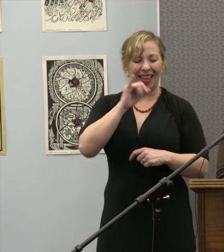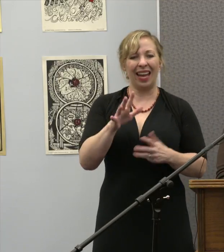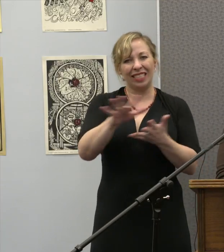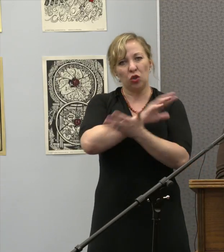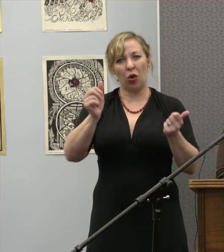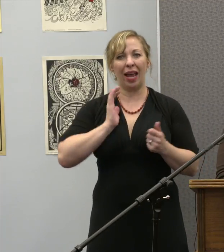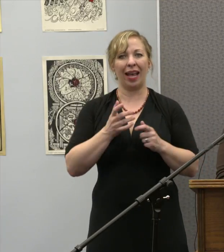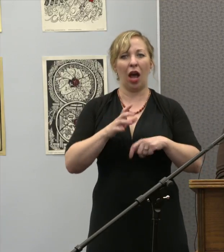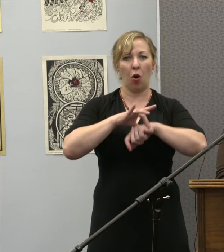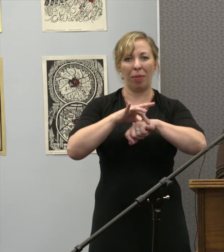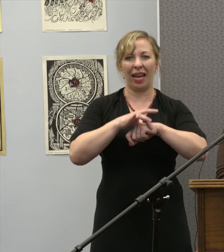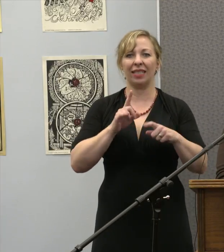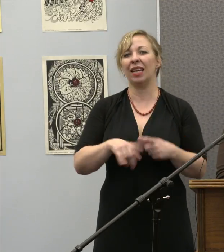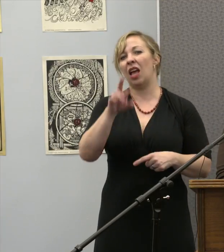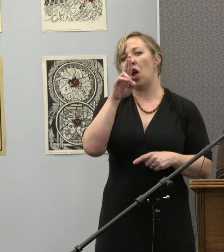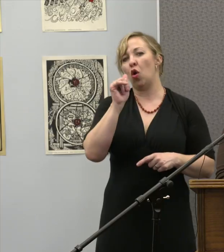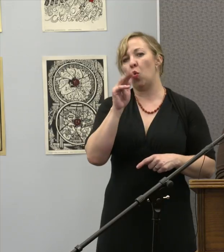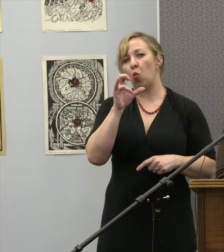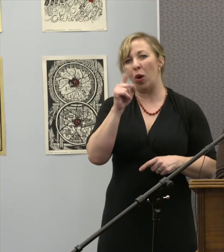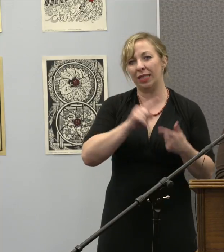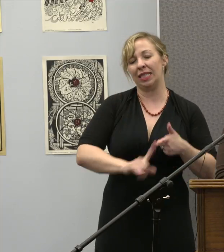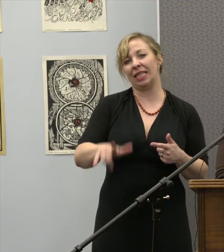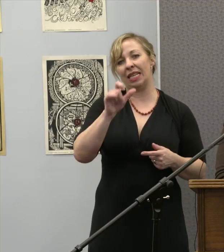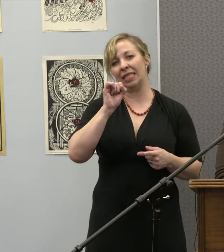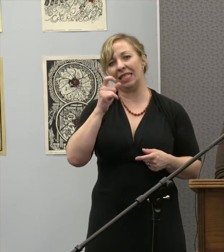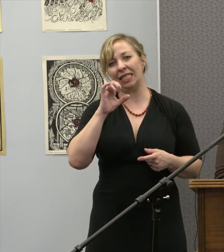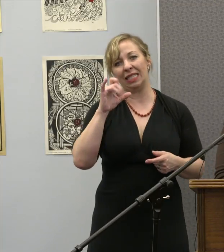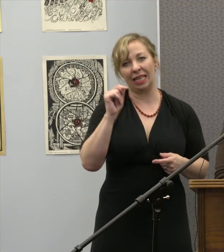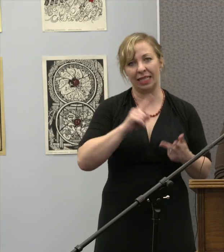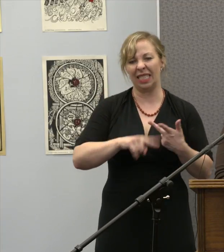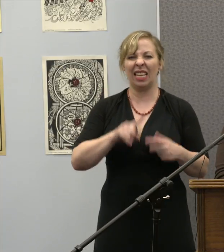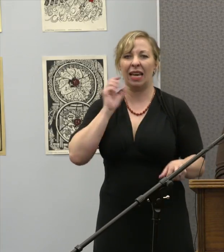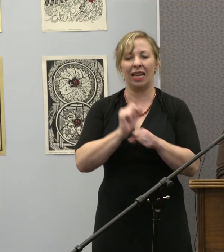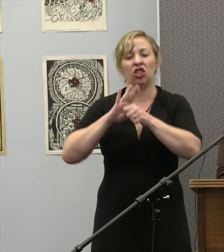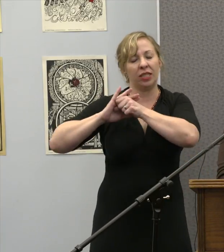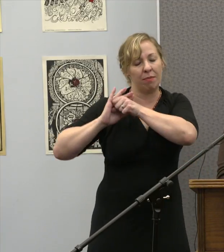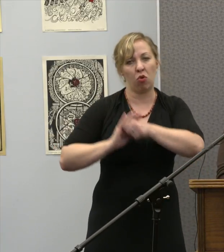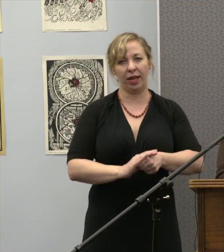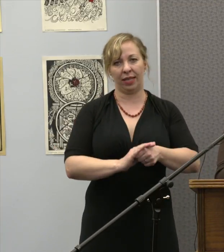is racist, it's sexist, it's anti-immigrant, it's imperialist, and it's oppressive.